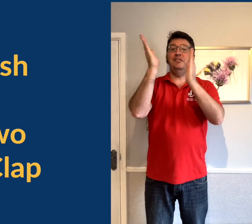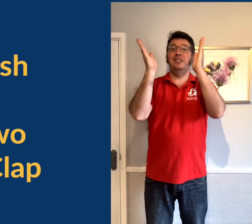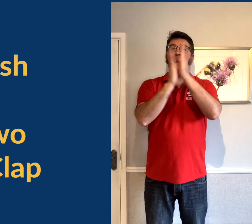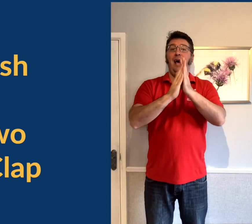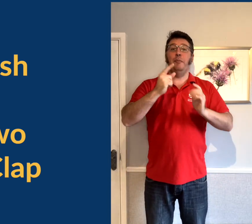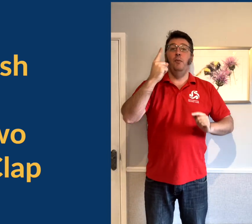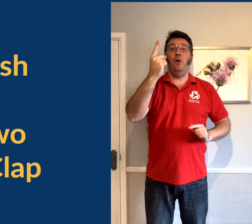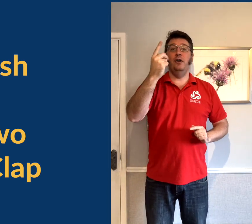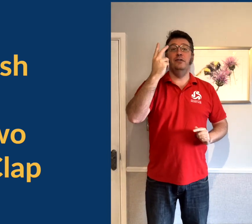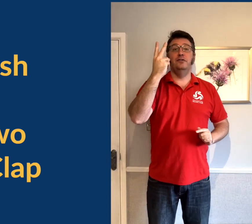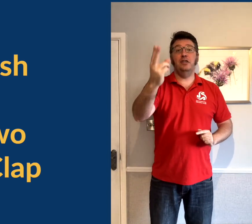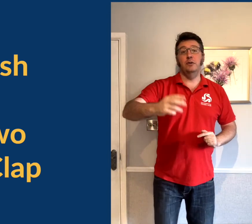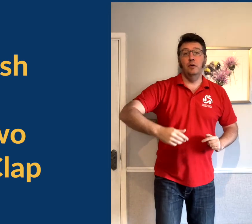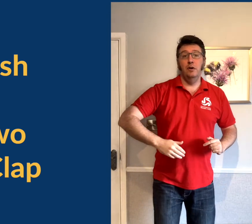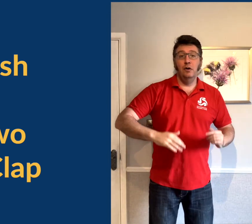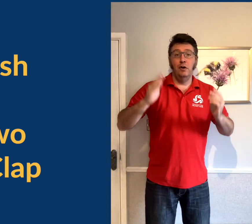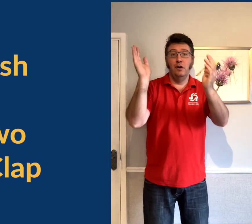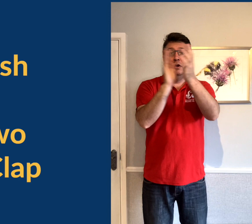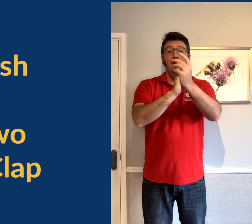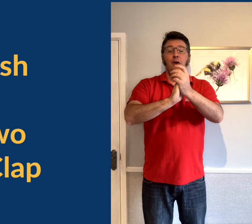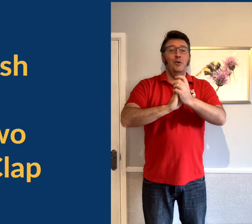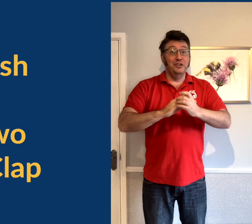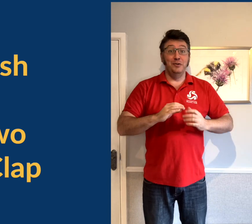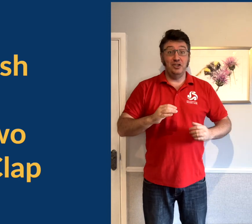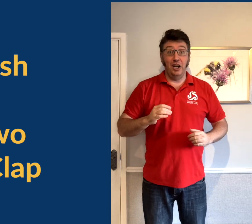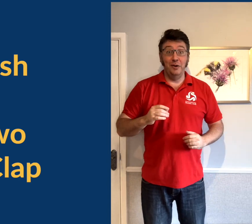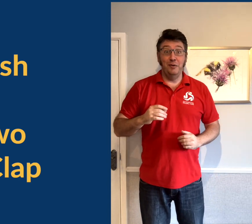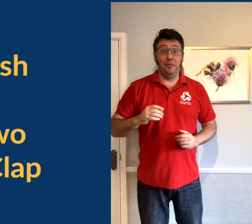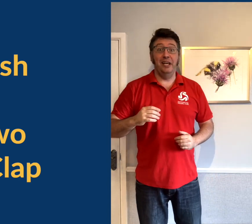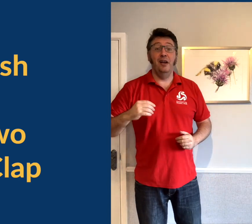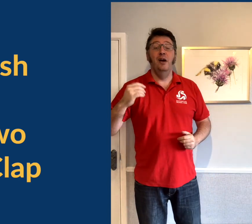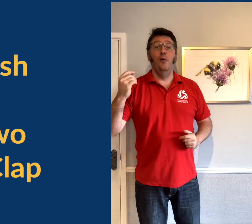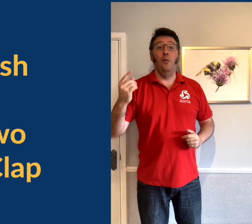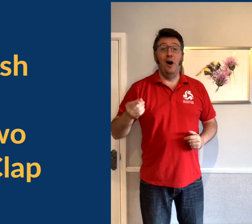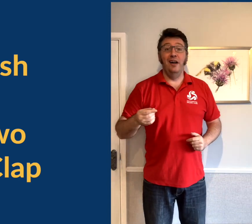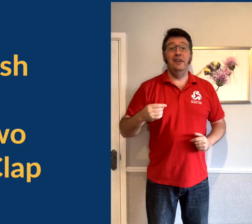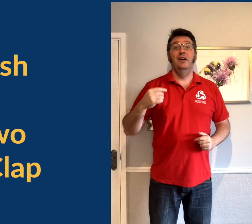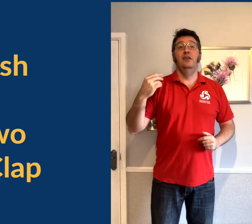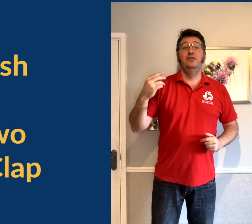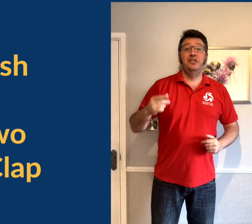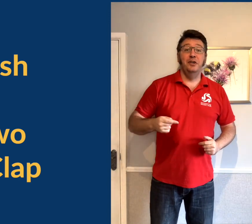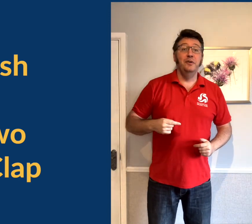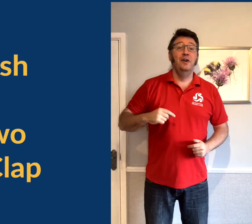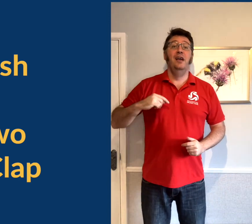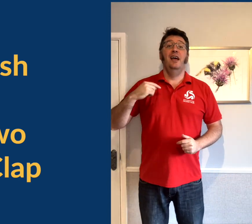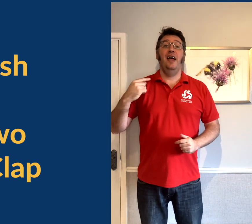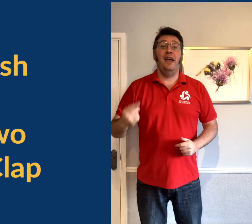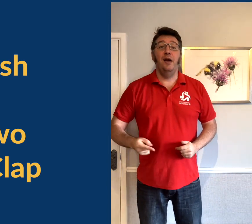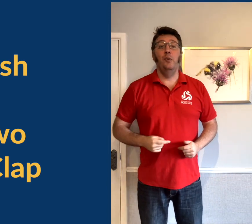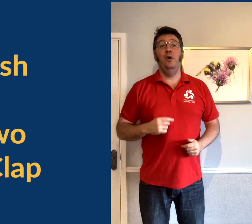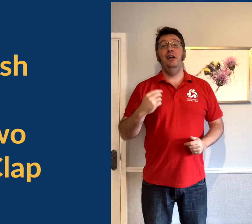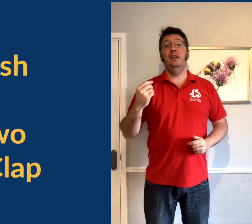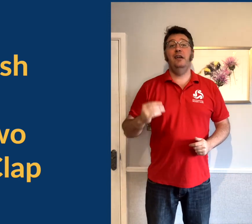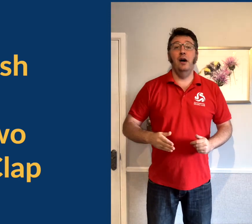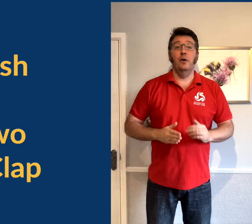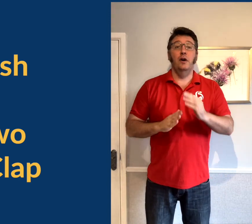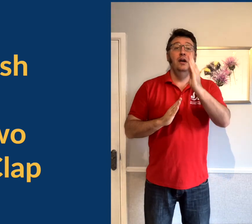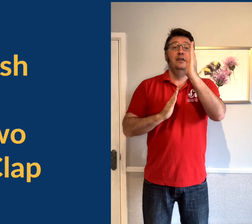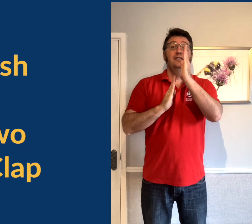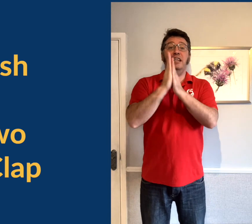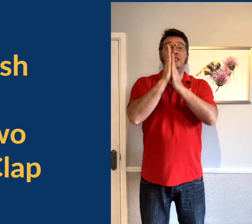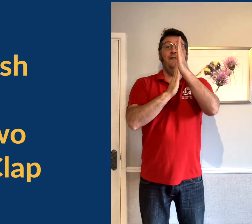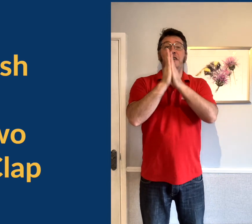Tasty fish, clap, 1, 2. Will you do it slowly with me? 1, 2, here we